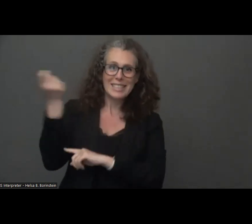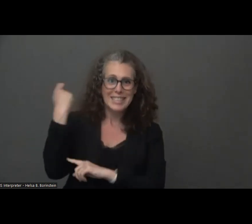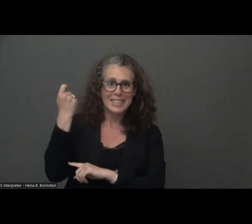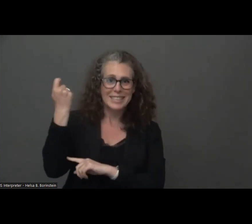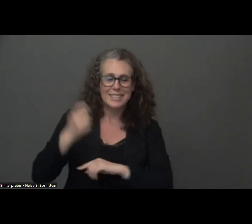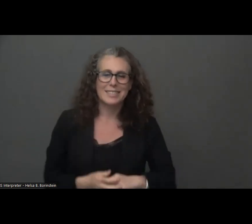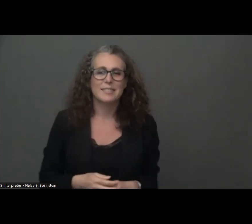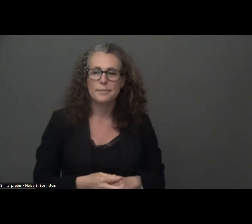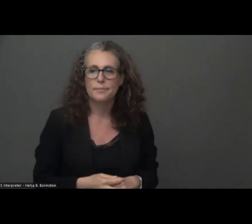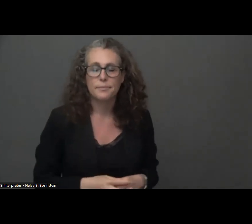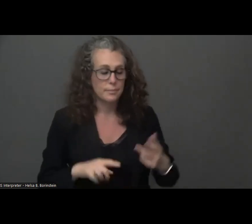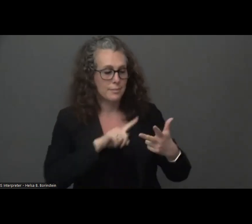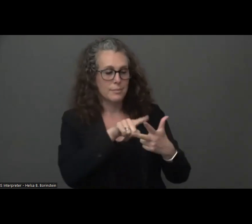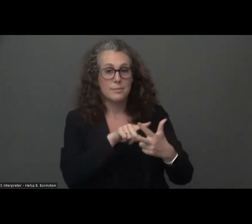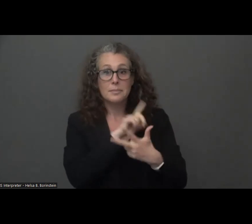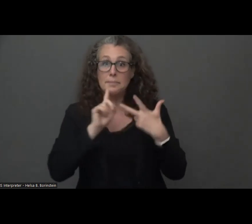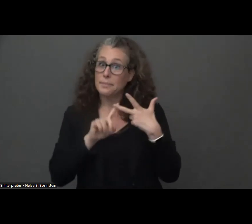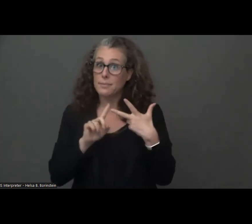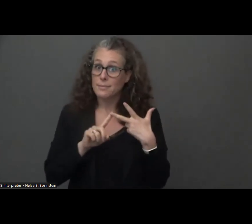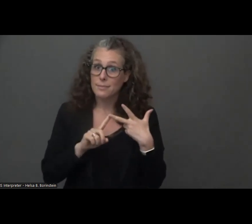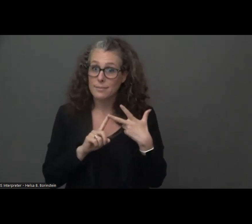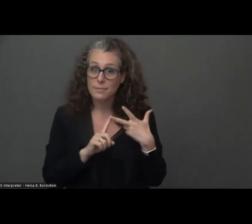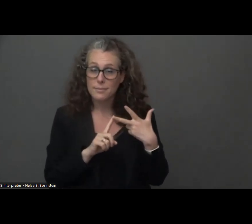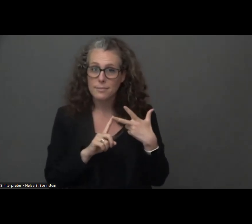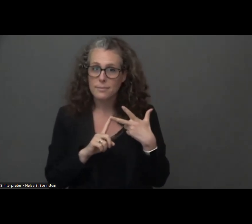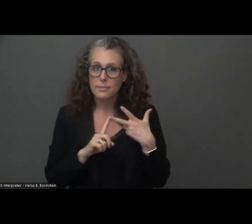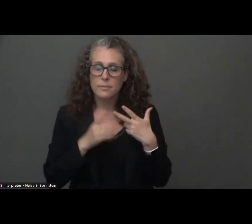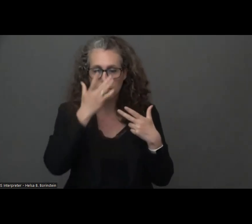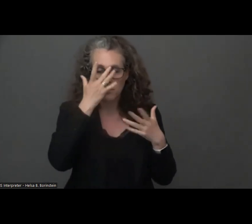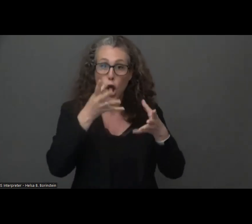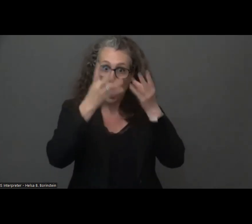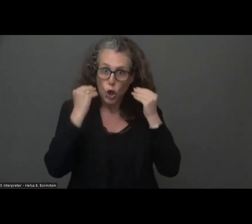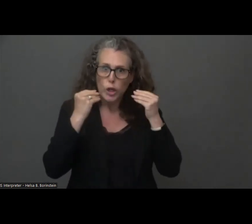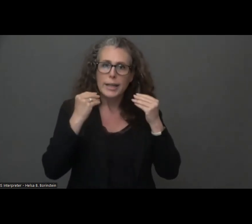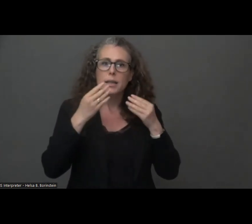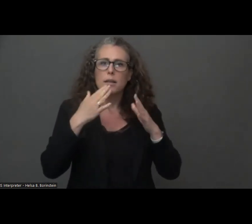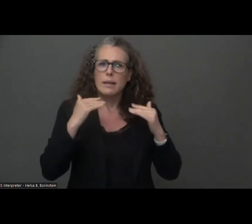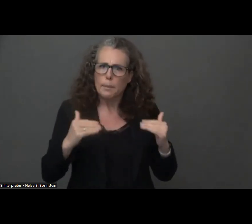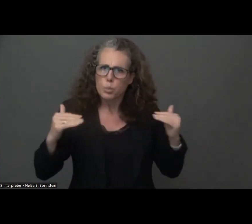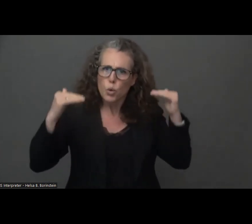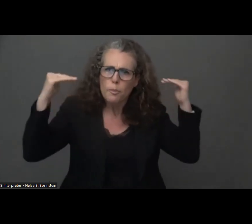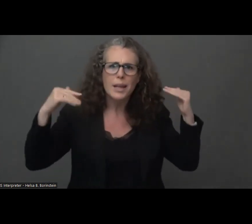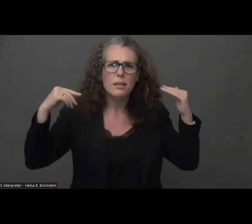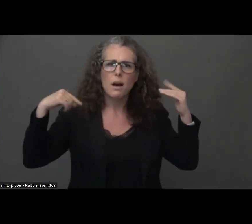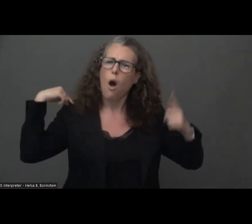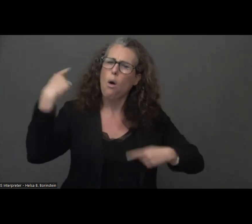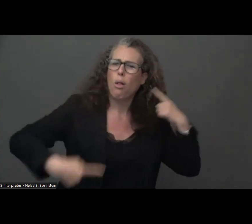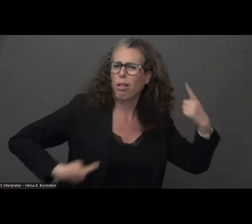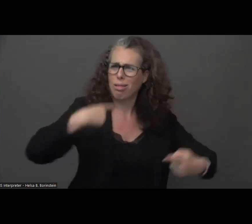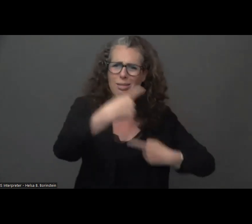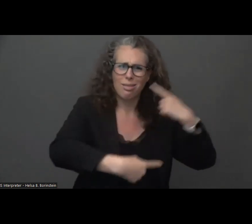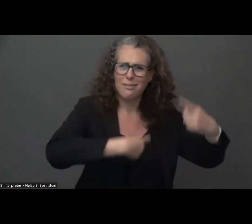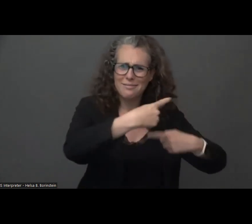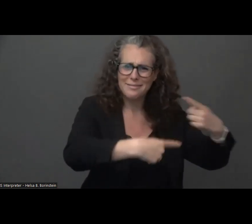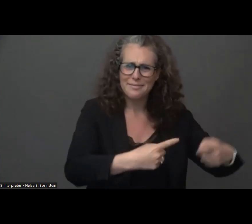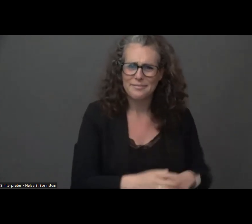third and last point on ensuring continuous learning and improvement. And here I would like to underscore the